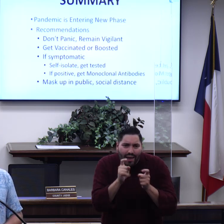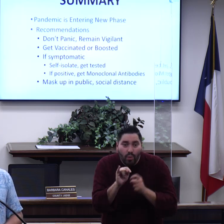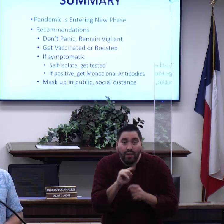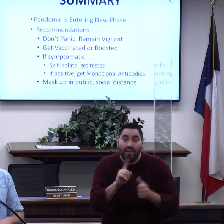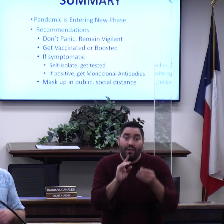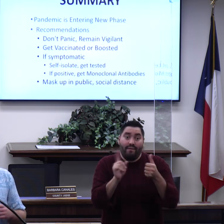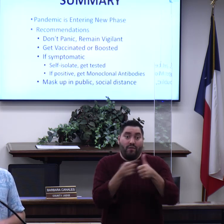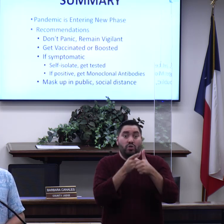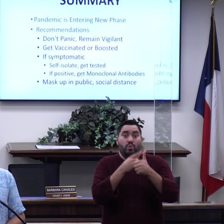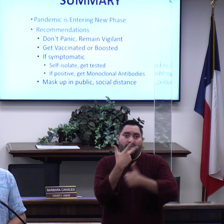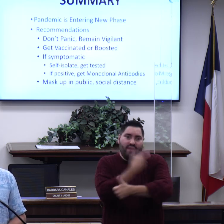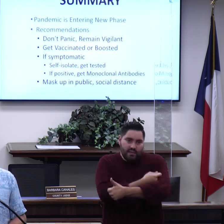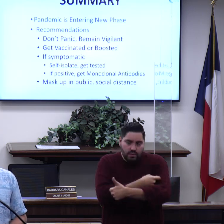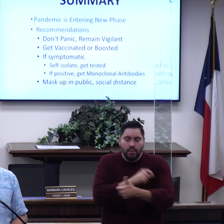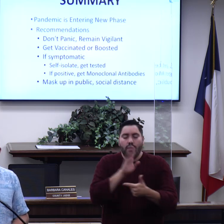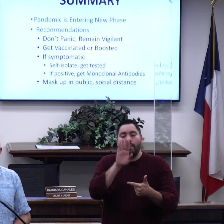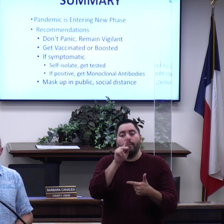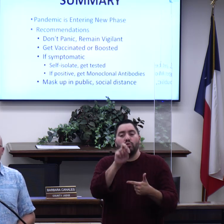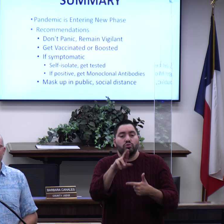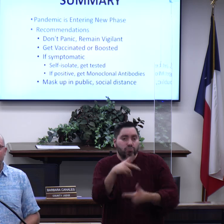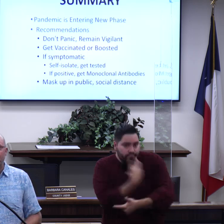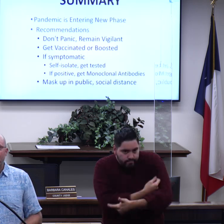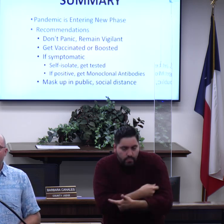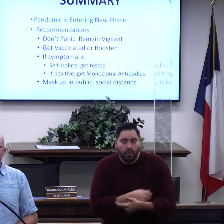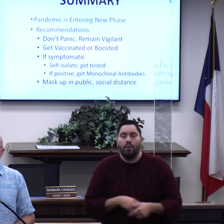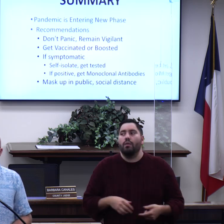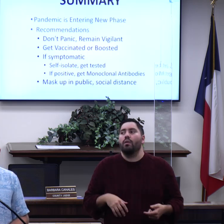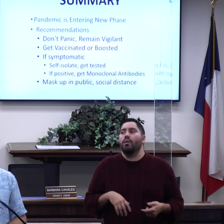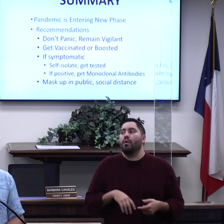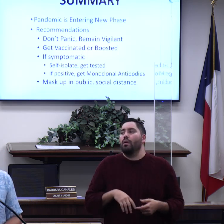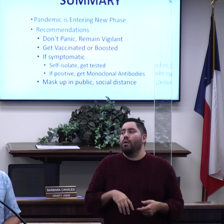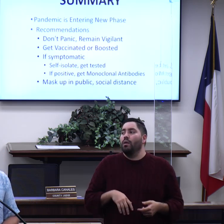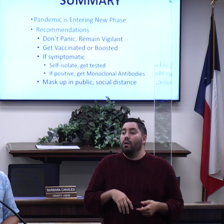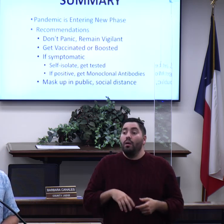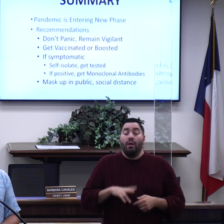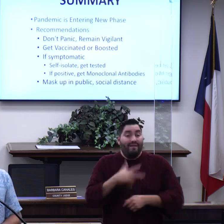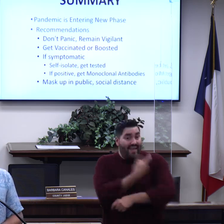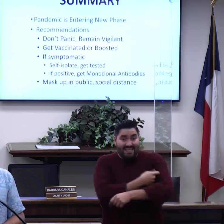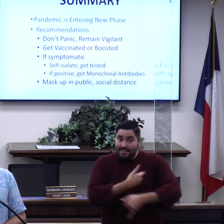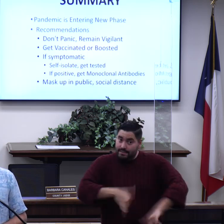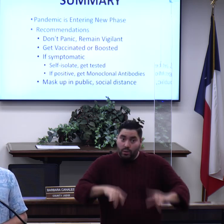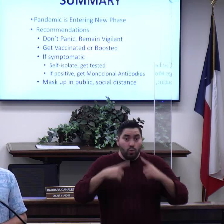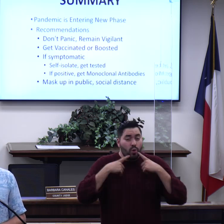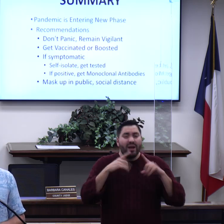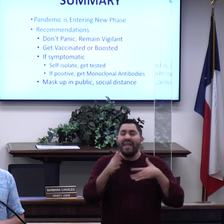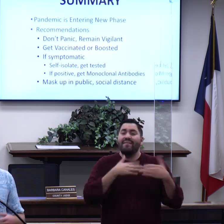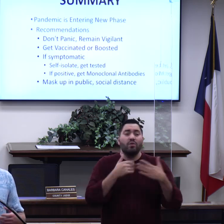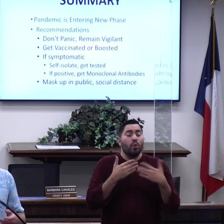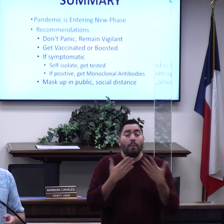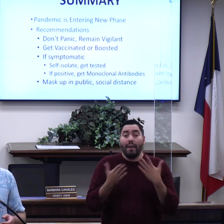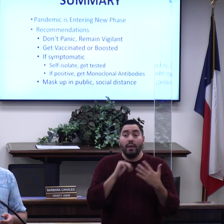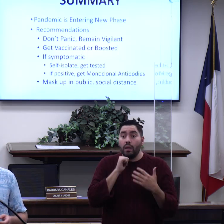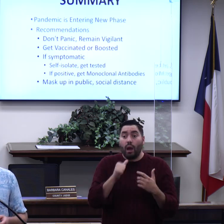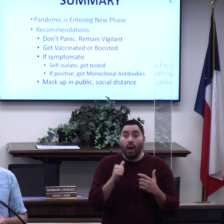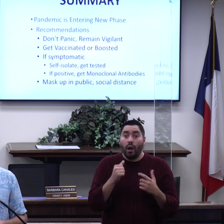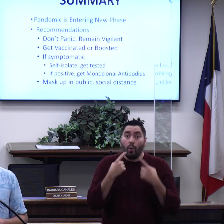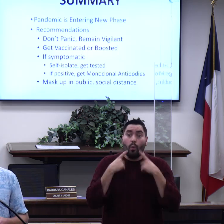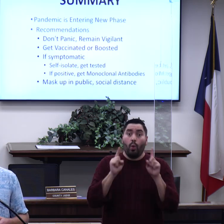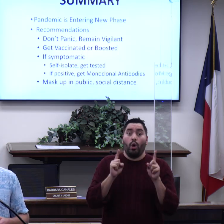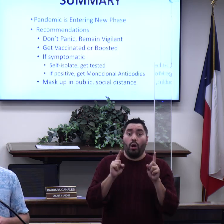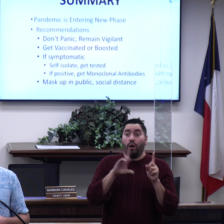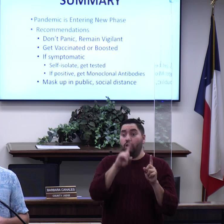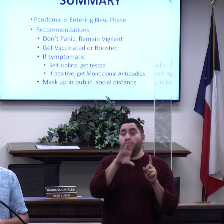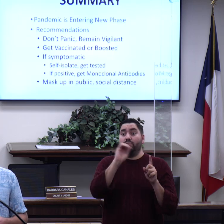get vaccinated, you get boosted when you have the opportunity. The vaccines still work, even if they don't work quite as well on this